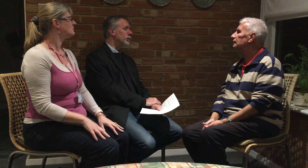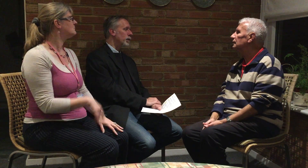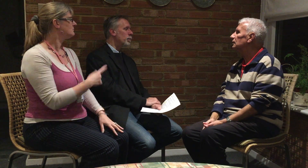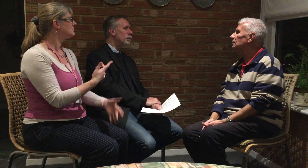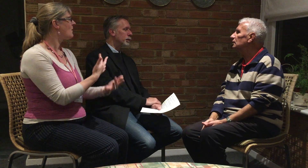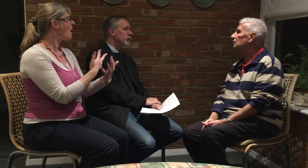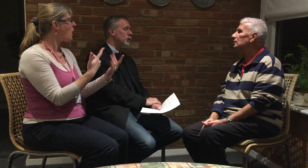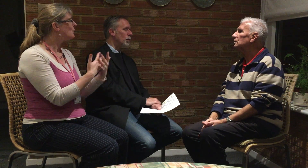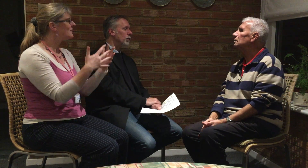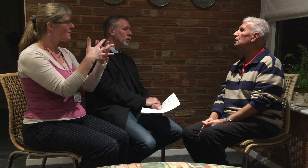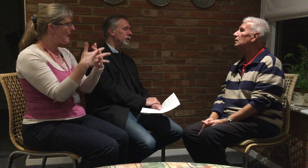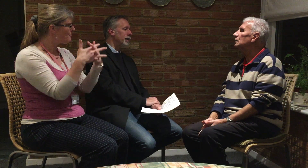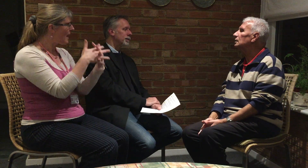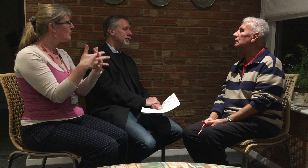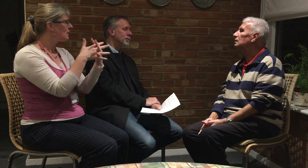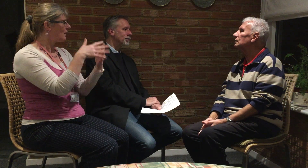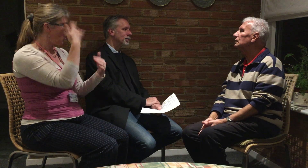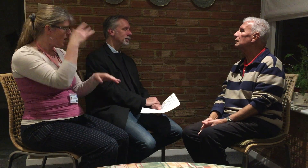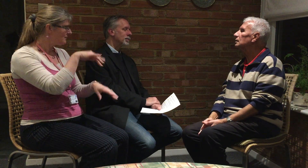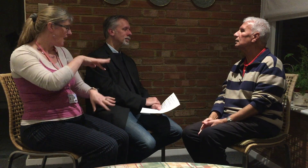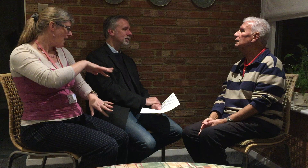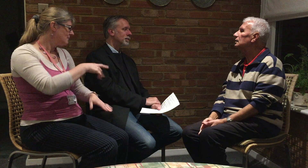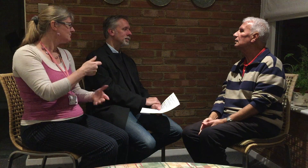the Americans go on holiday.